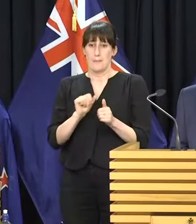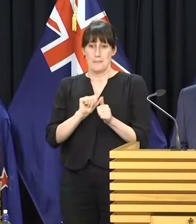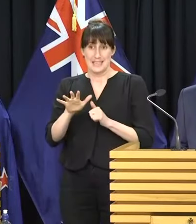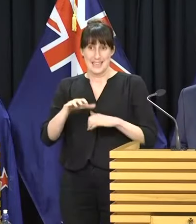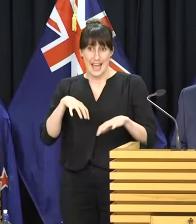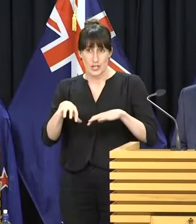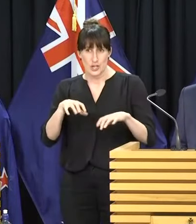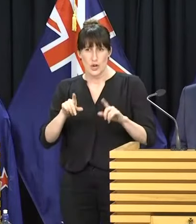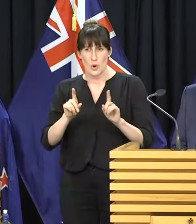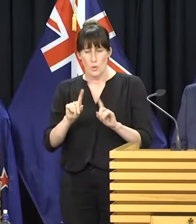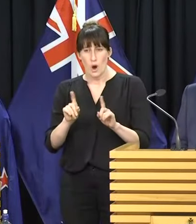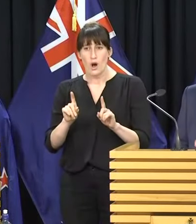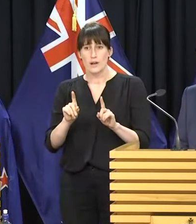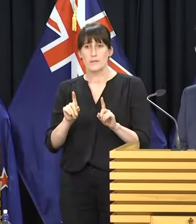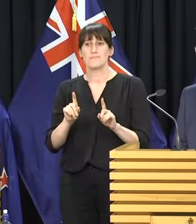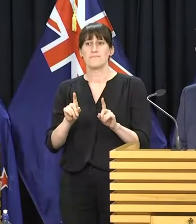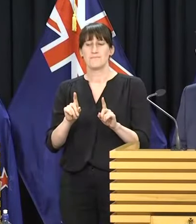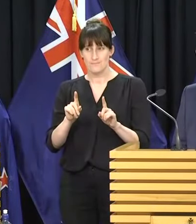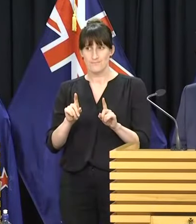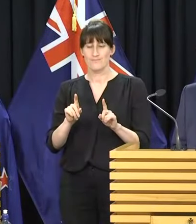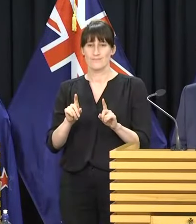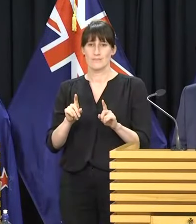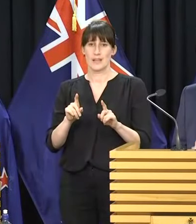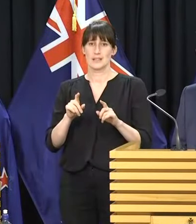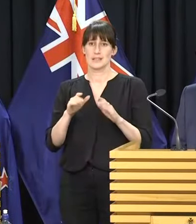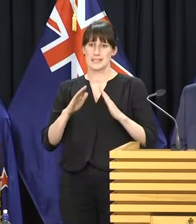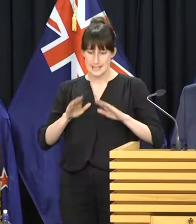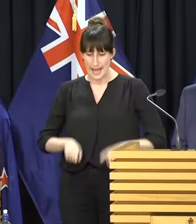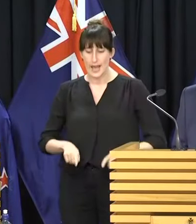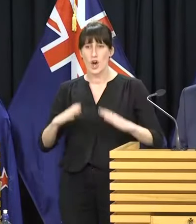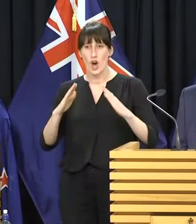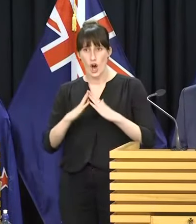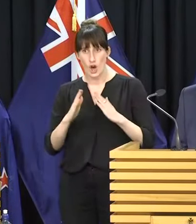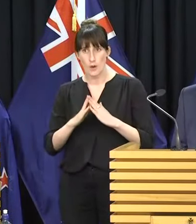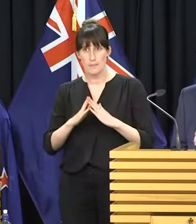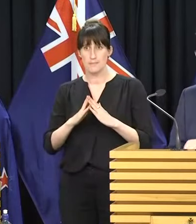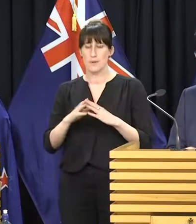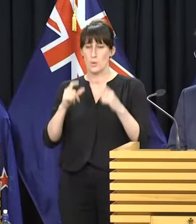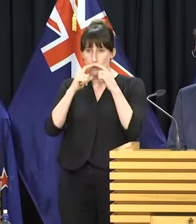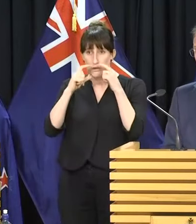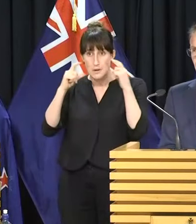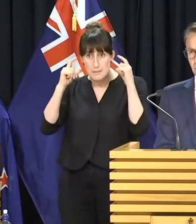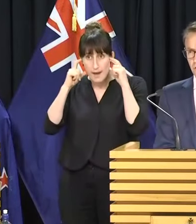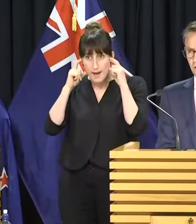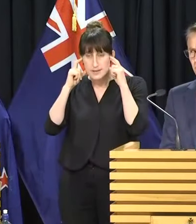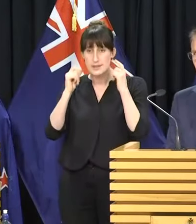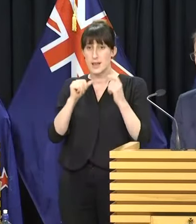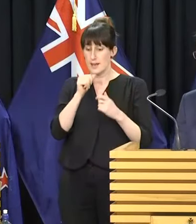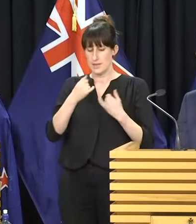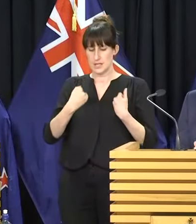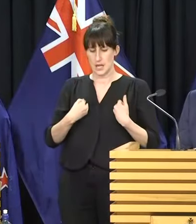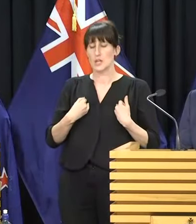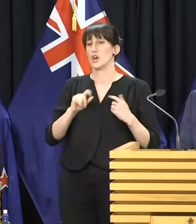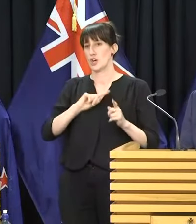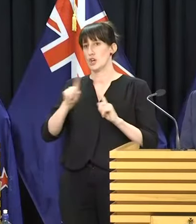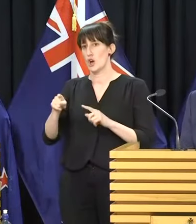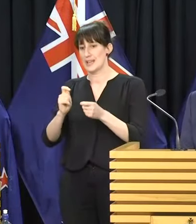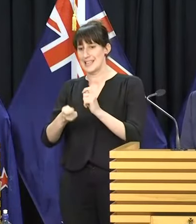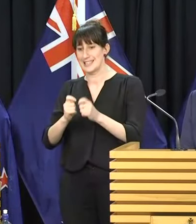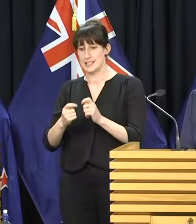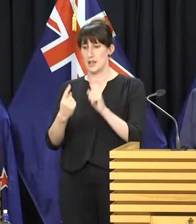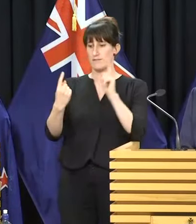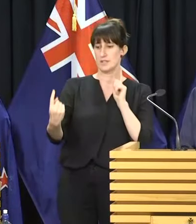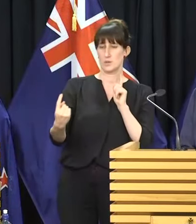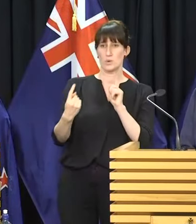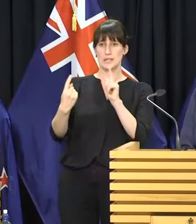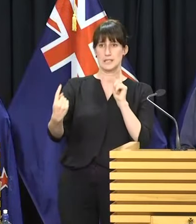the Minister's reiterated. So don't go to work if you're symptomatic, get a test, wear a mask, observe physical distancing. That is exactly how